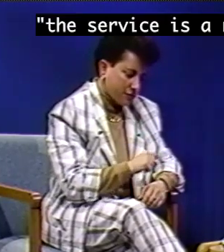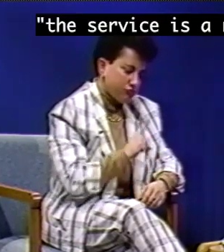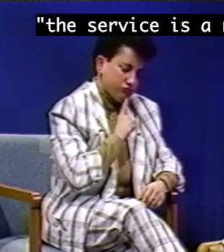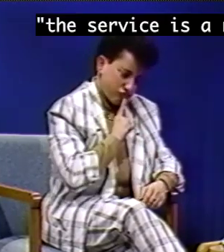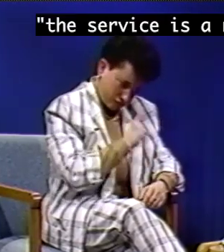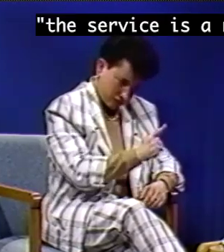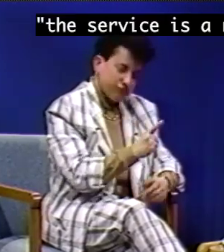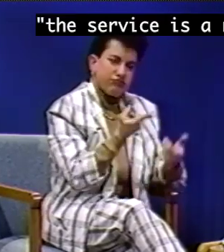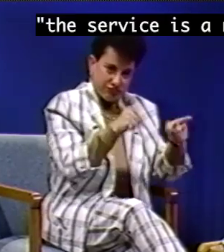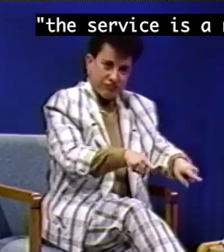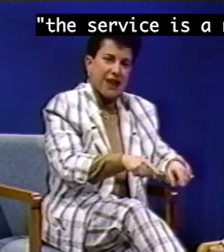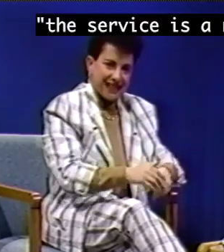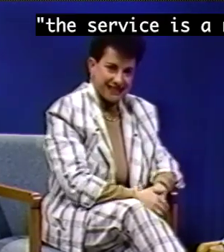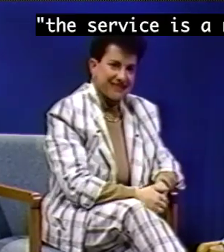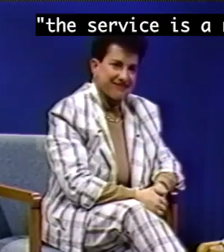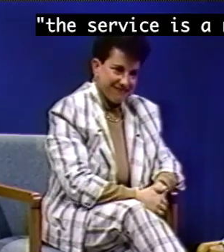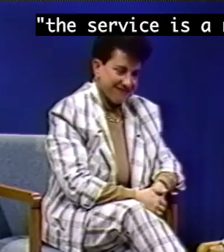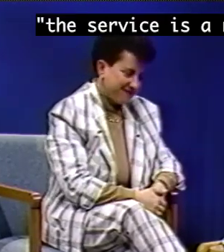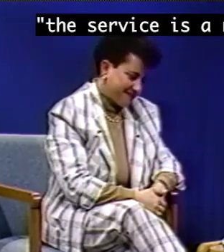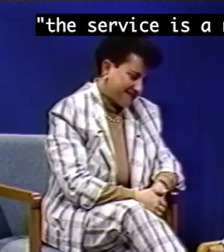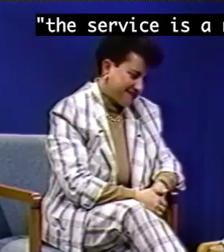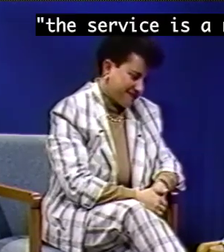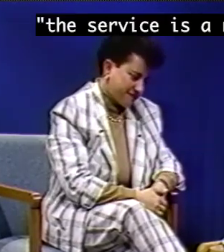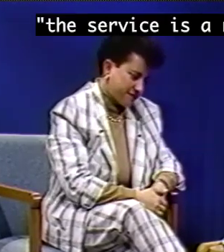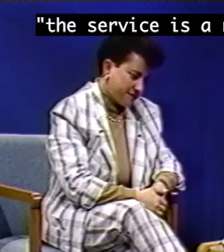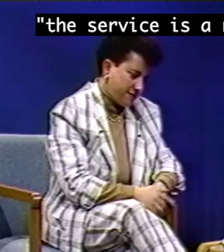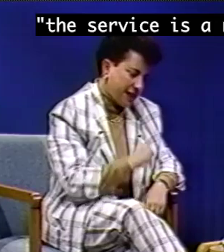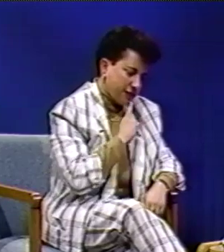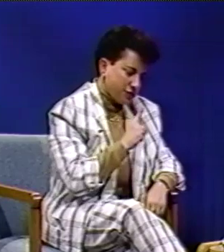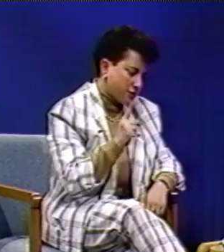this service is a reality.